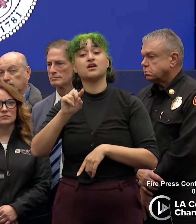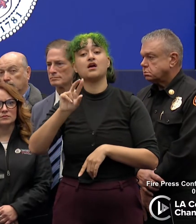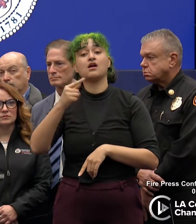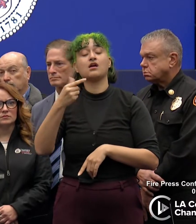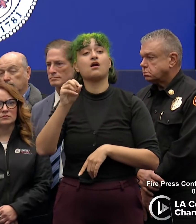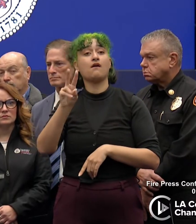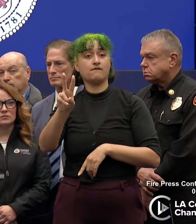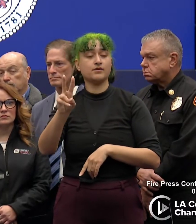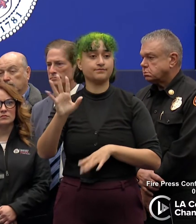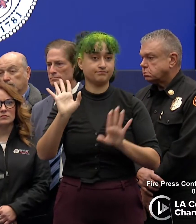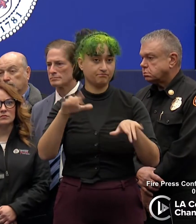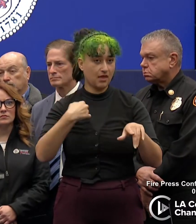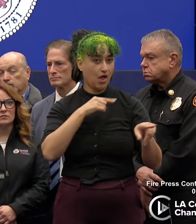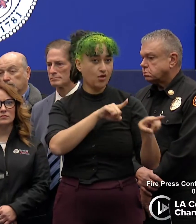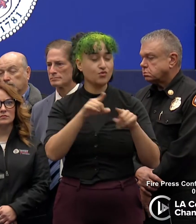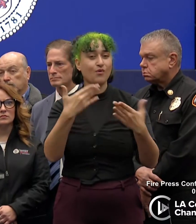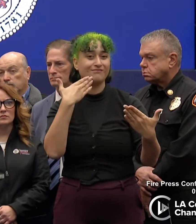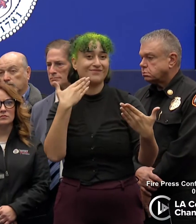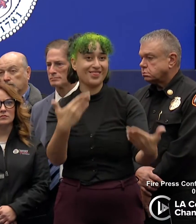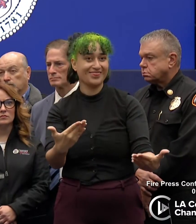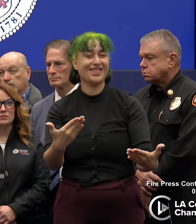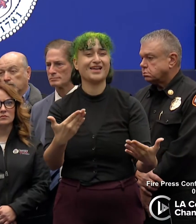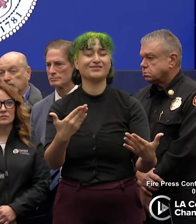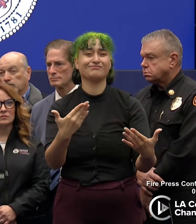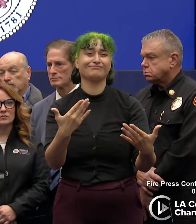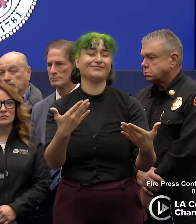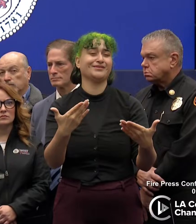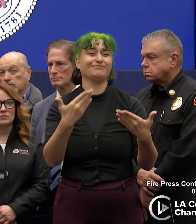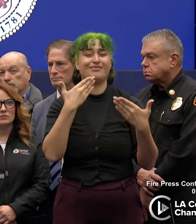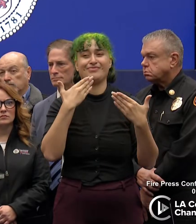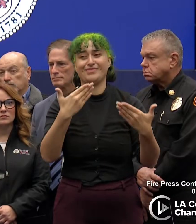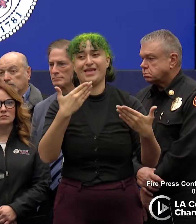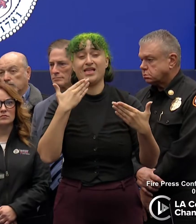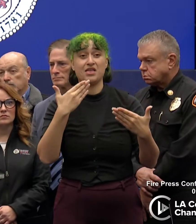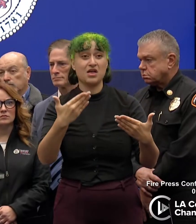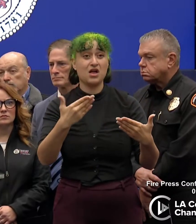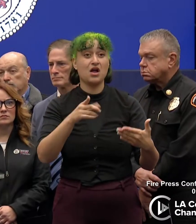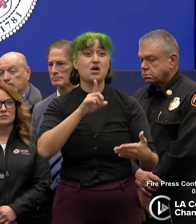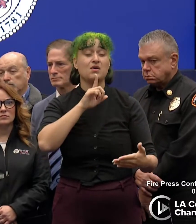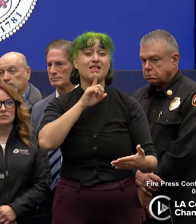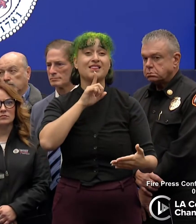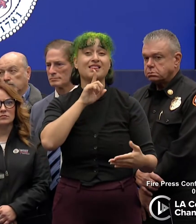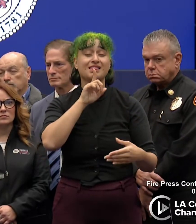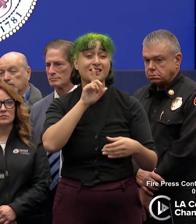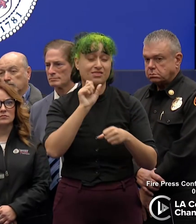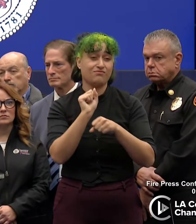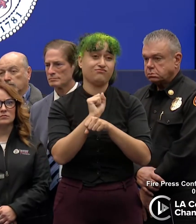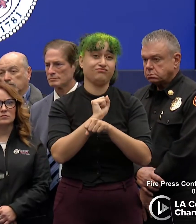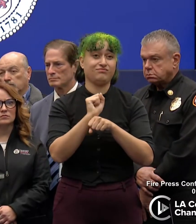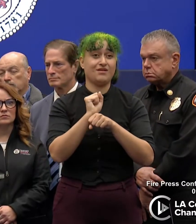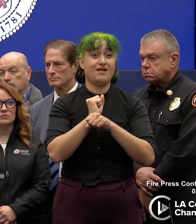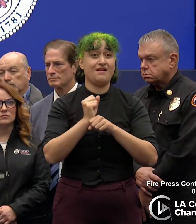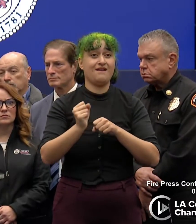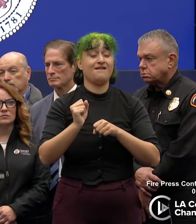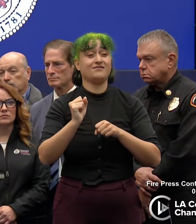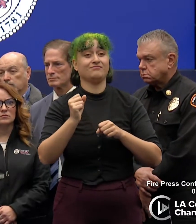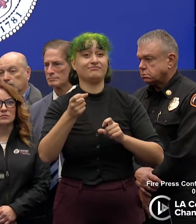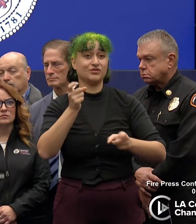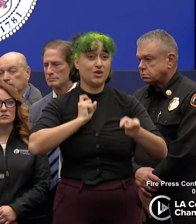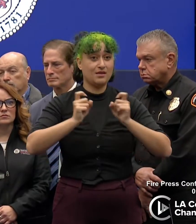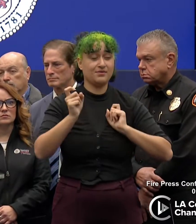lacity.gov. I also want to thank the generosity of legitimate philanthropy, because there is